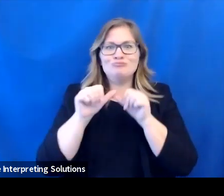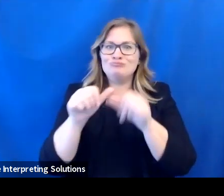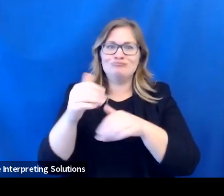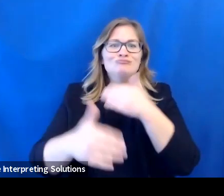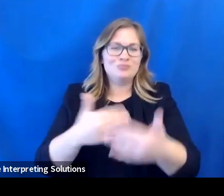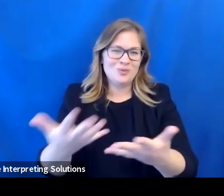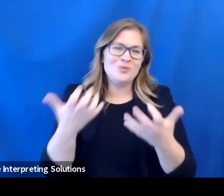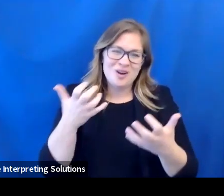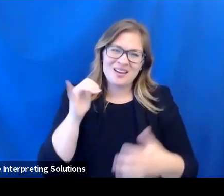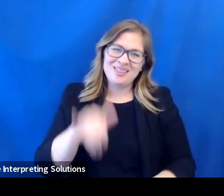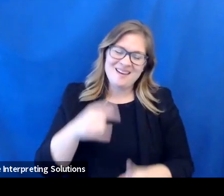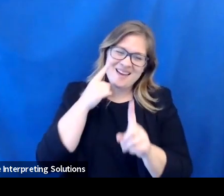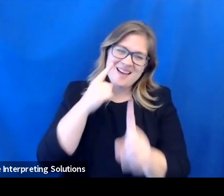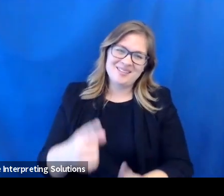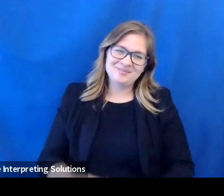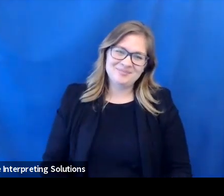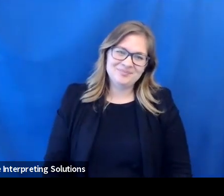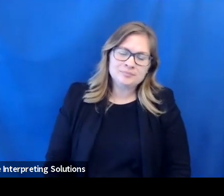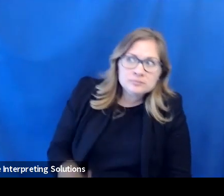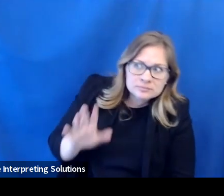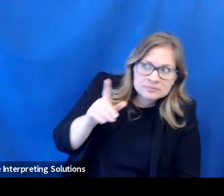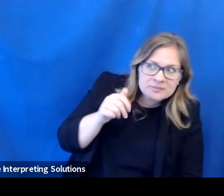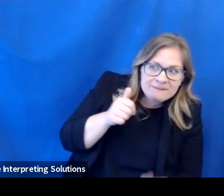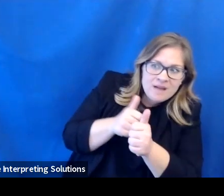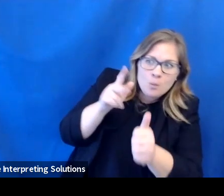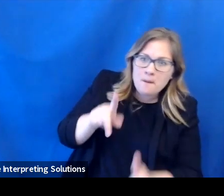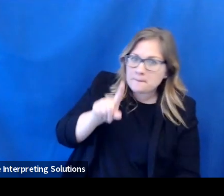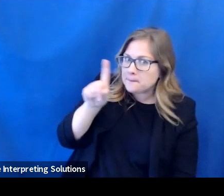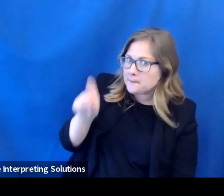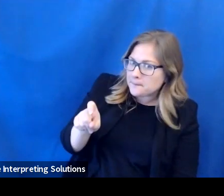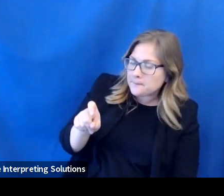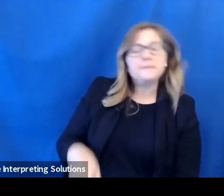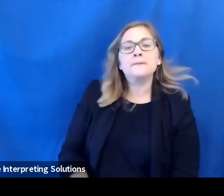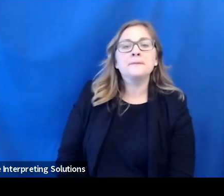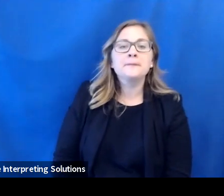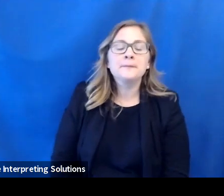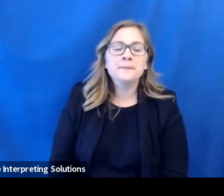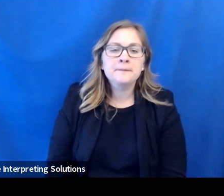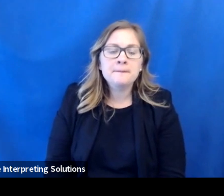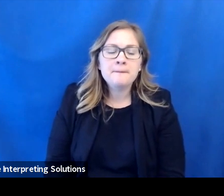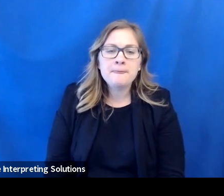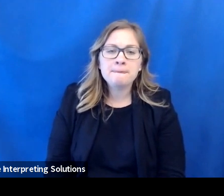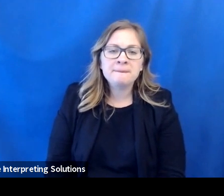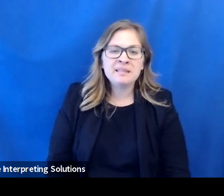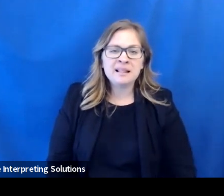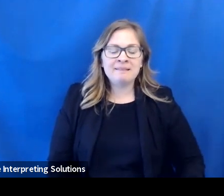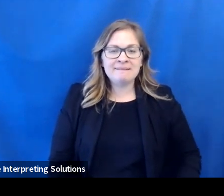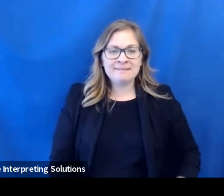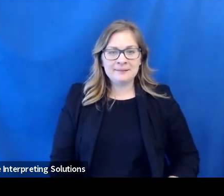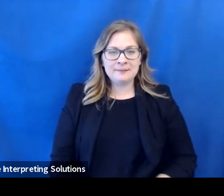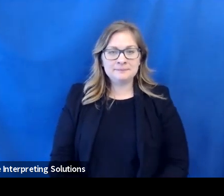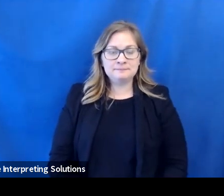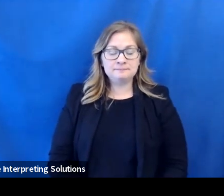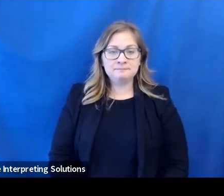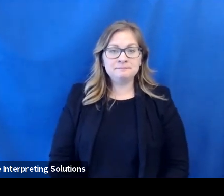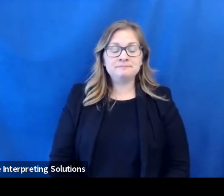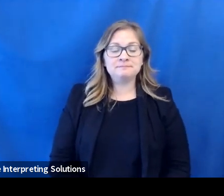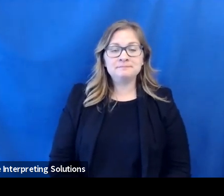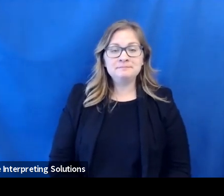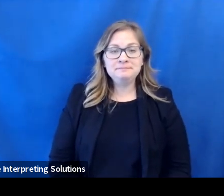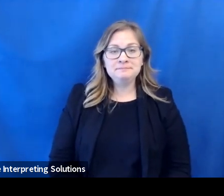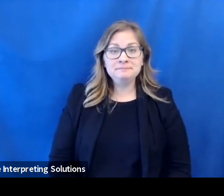the lines, which is sometimes dangerous and might not be the fairest thing to assume in this situation. But when you talk